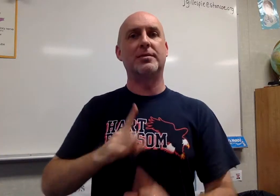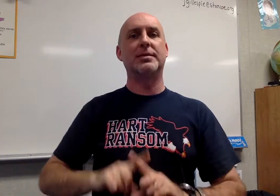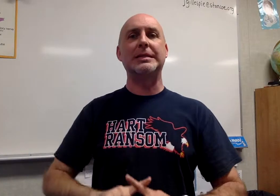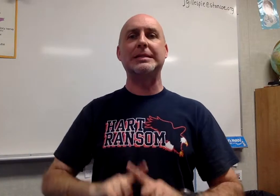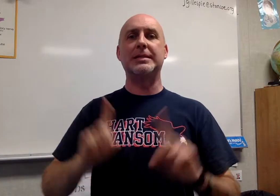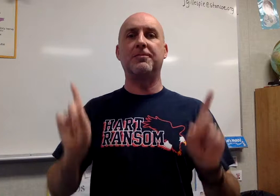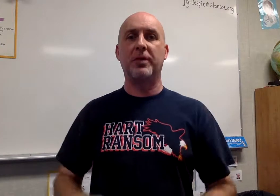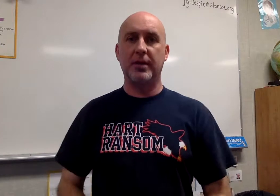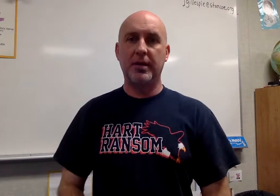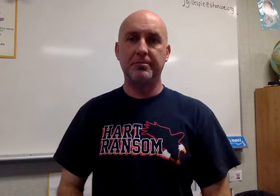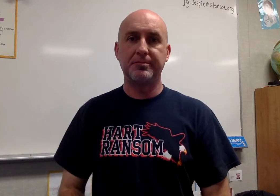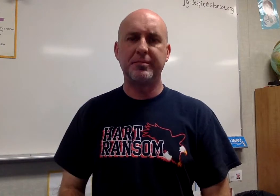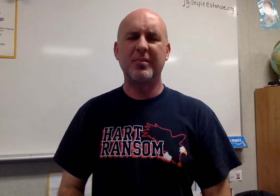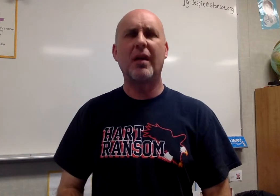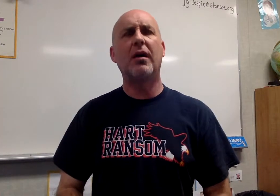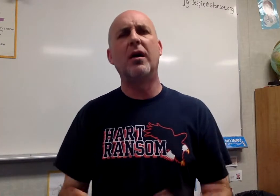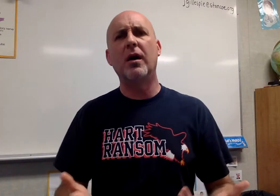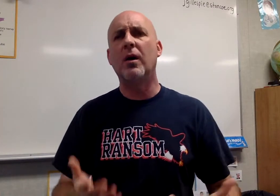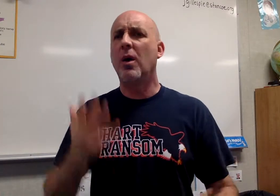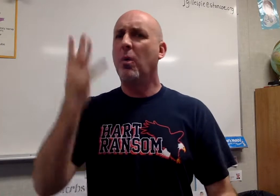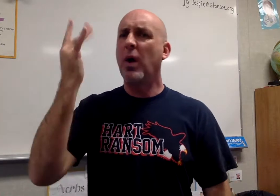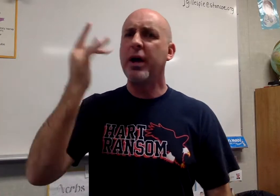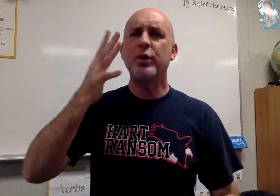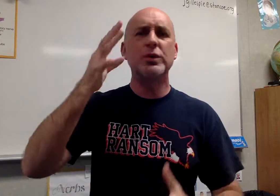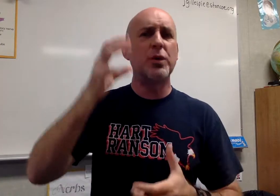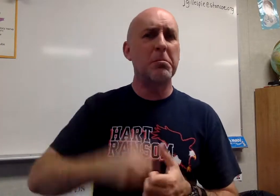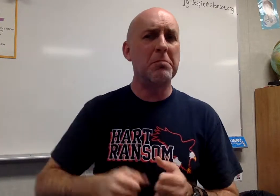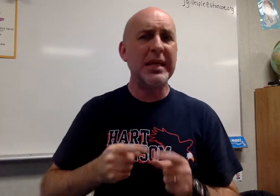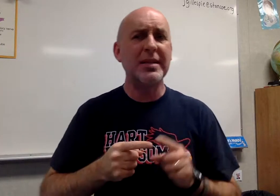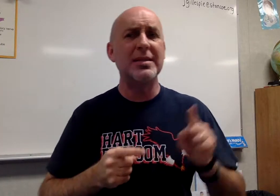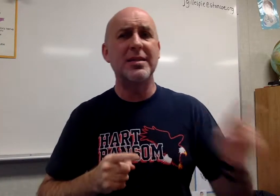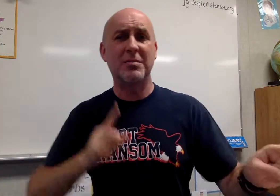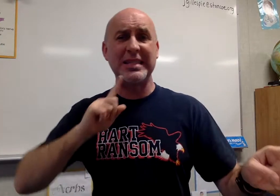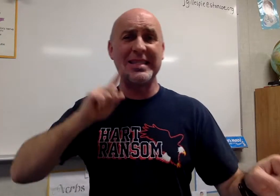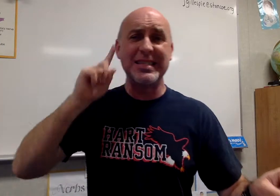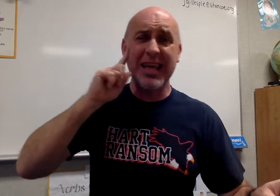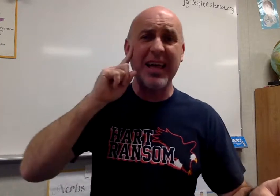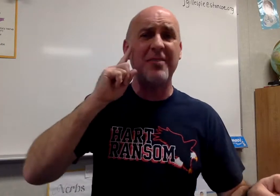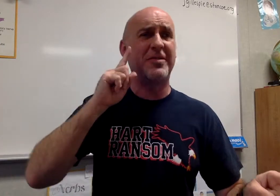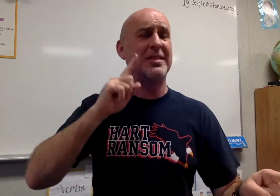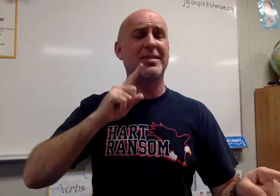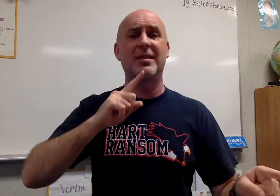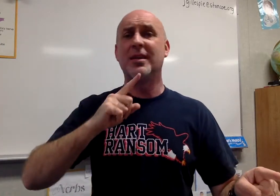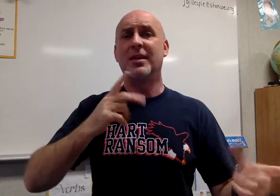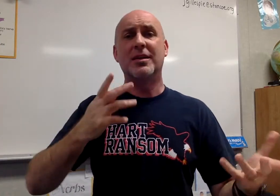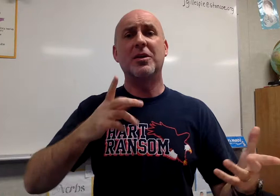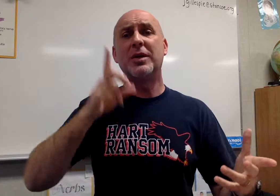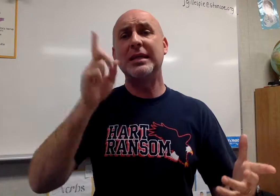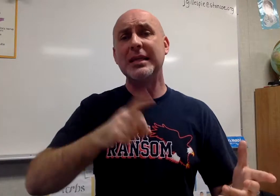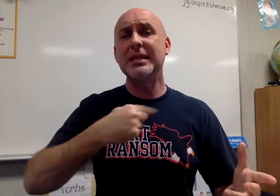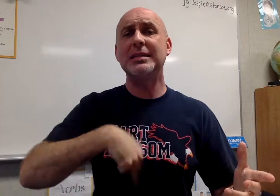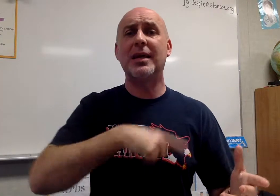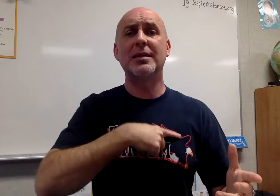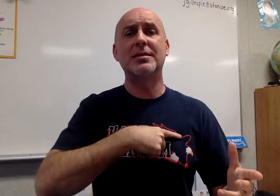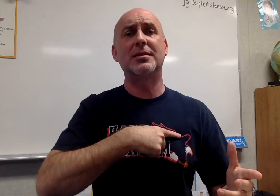feels differently. Oh, why are you so mean to him? He's deaf. He needs us